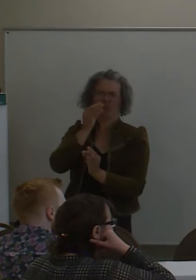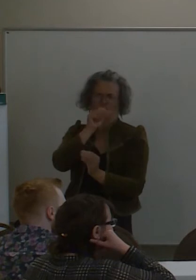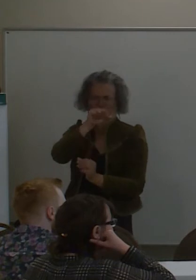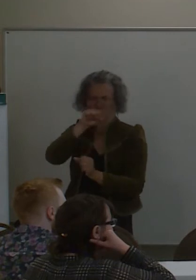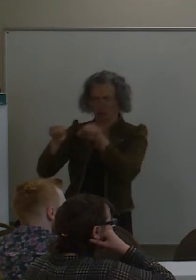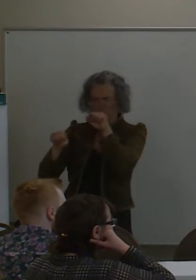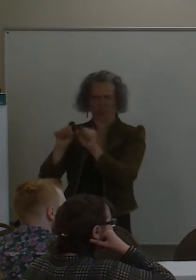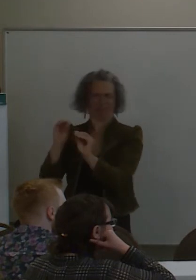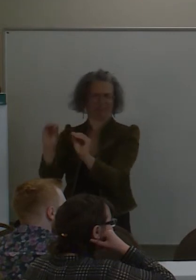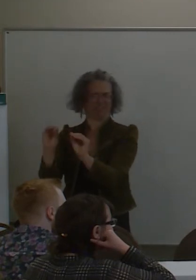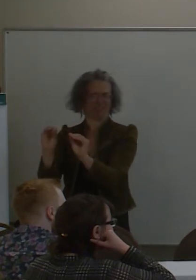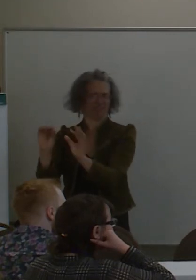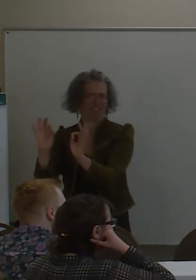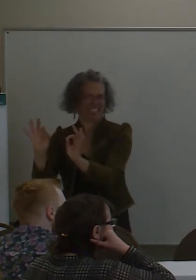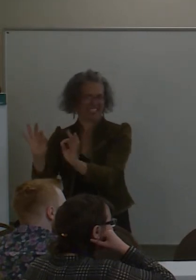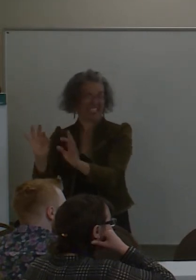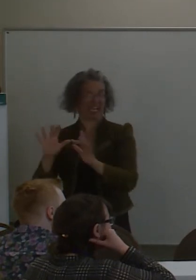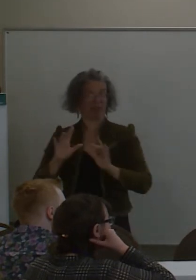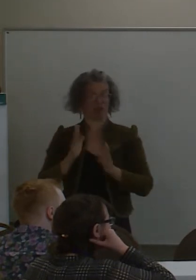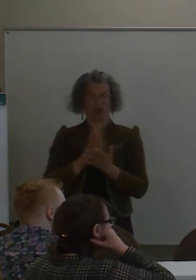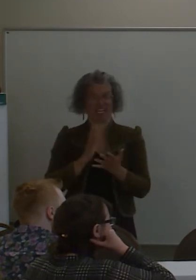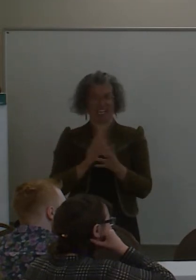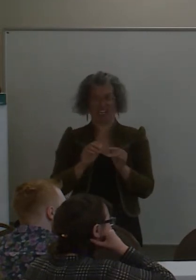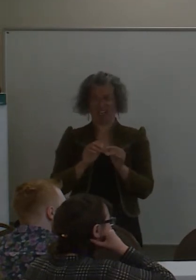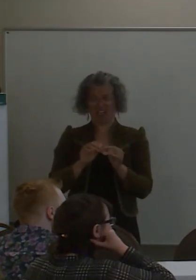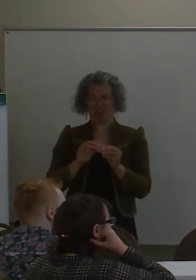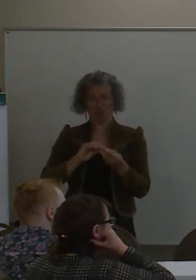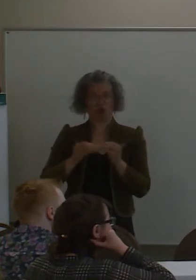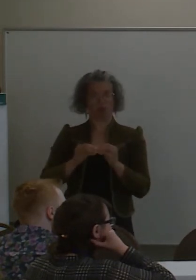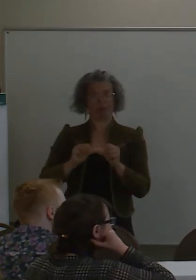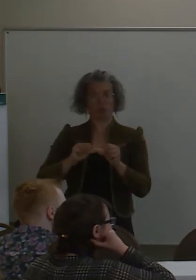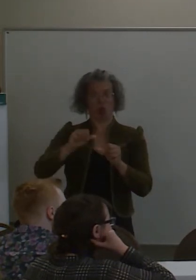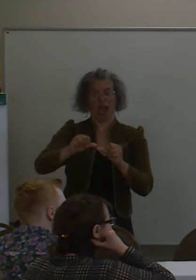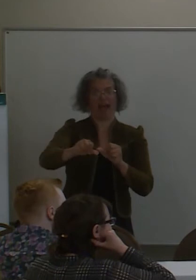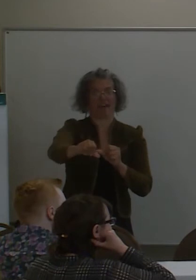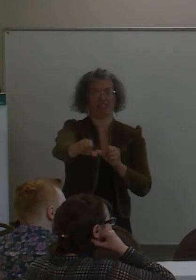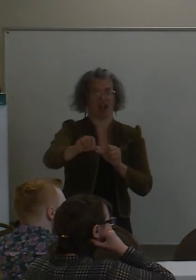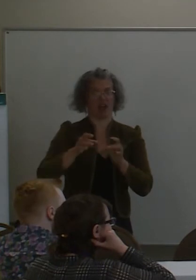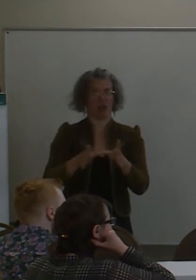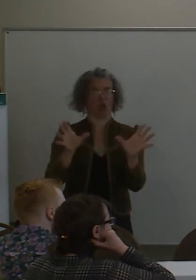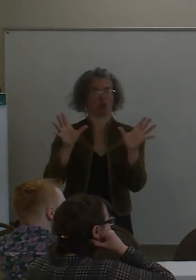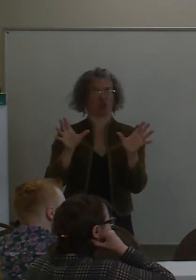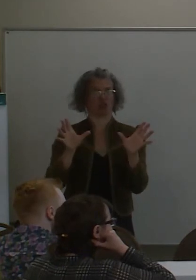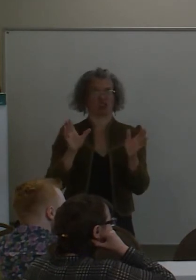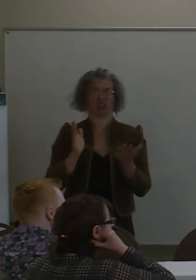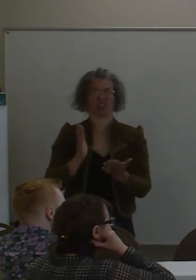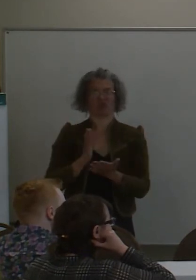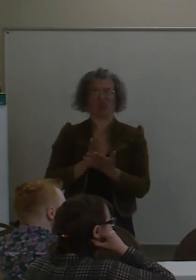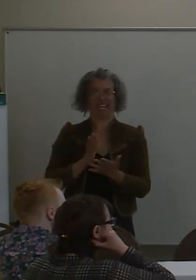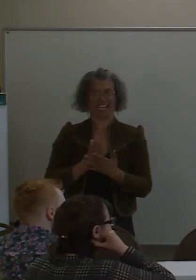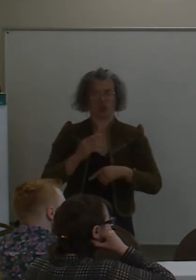yeah, anyways, a lot of the problems came after the fact, where we just left it alone. There was not care and